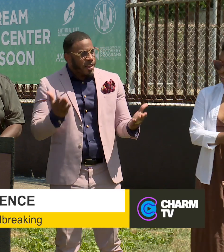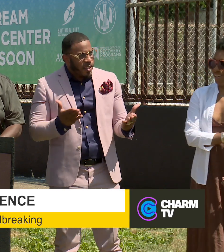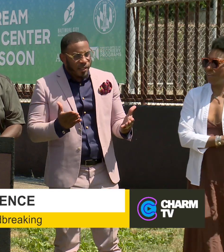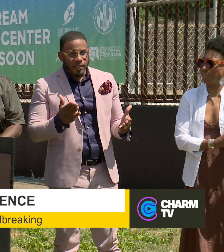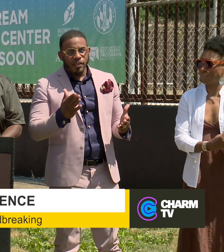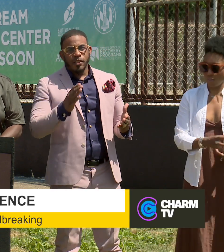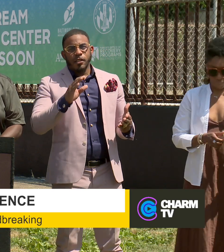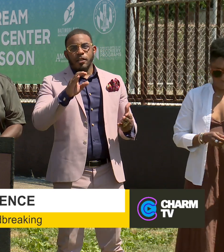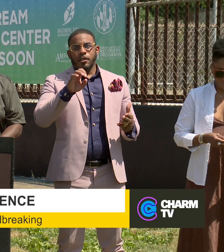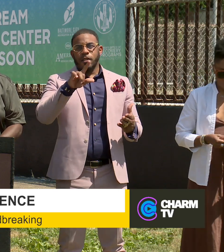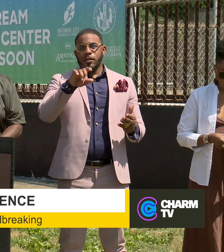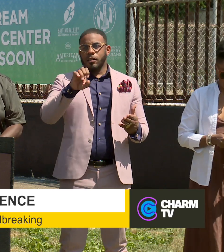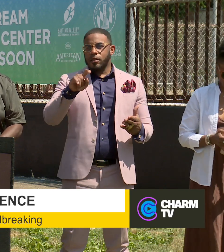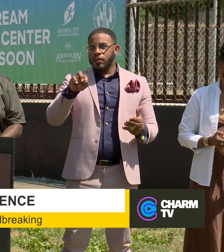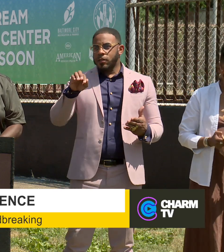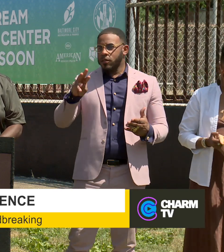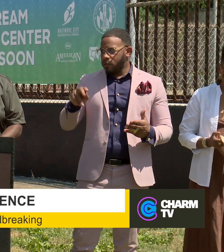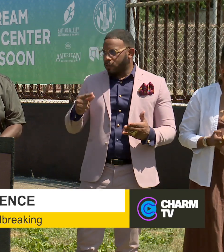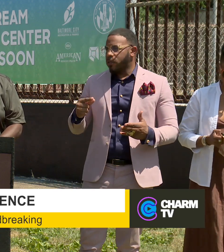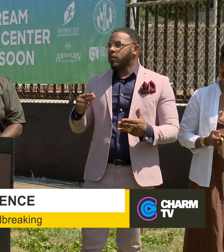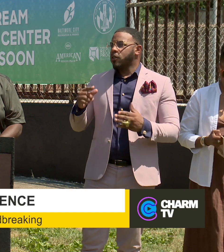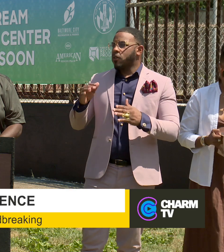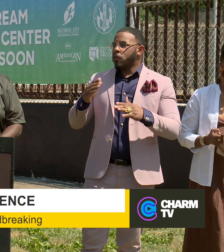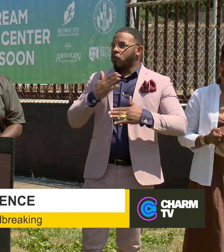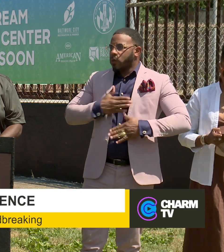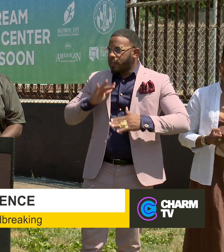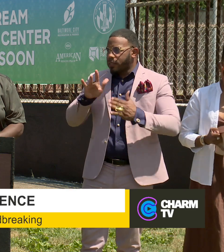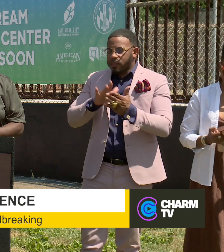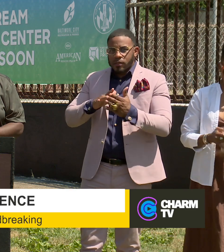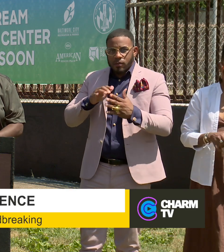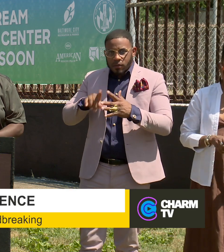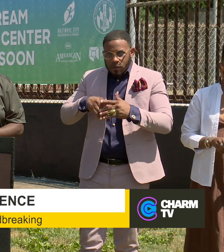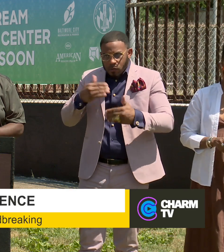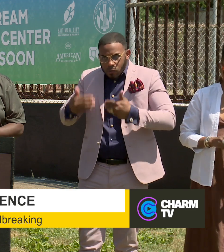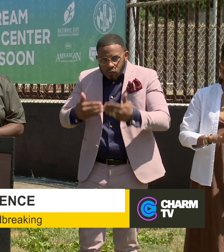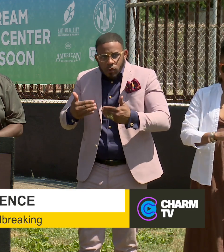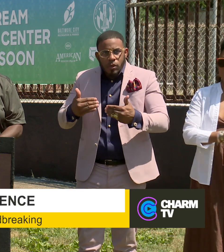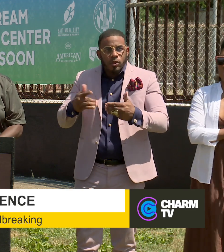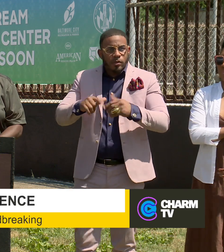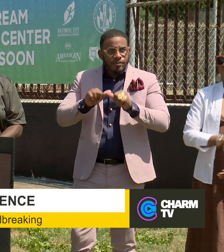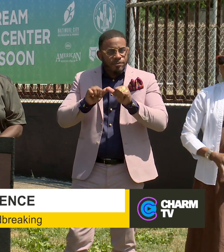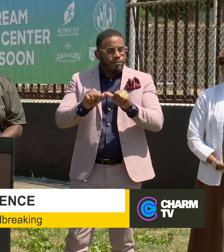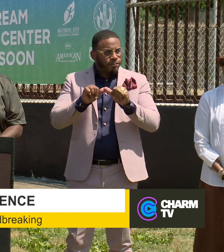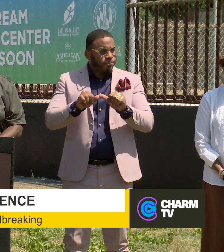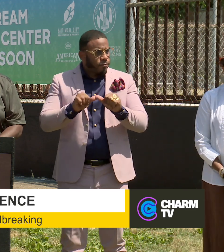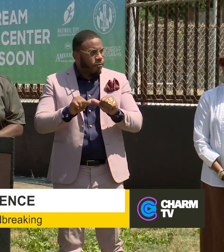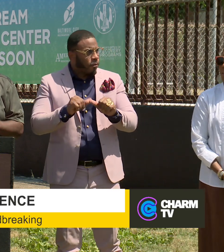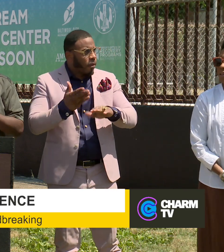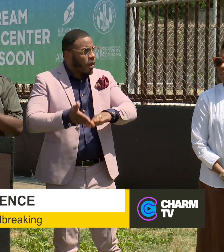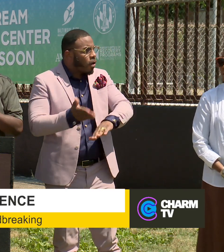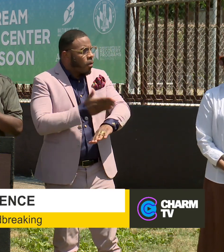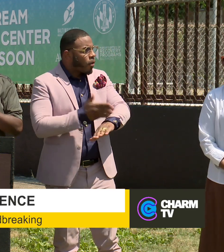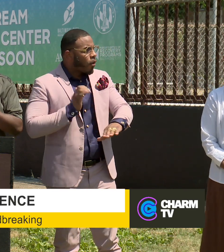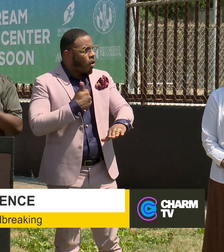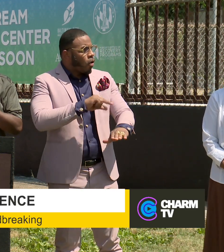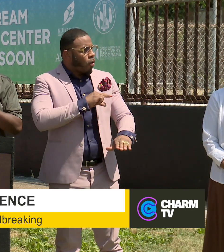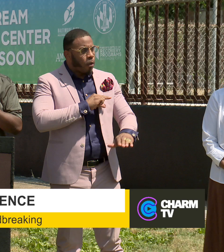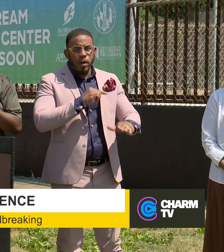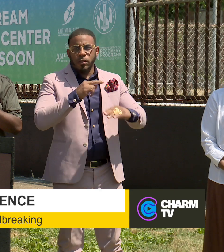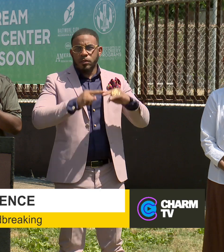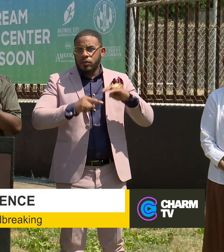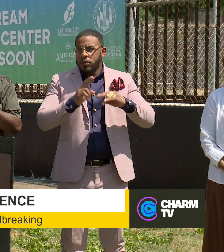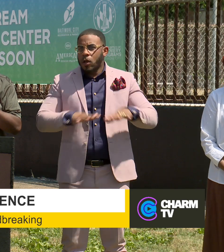at Coldstream Recreation Center as we get ready to continue to improve our aquatics